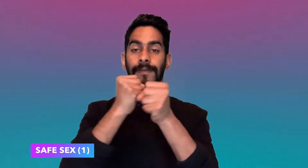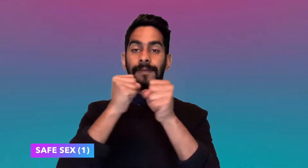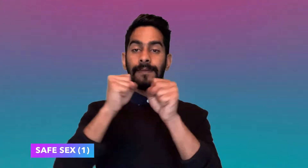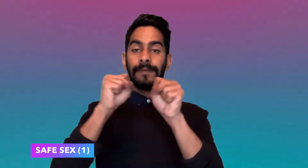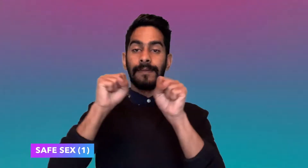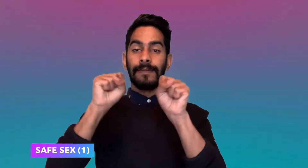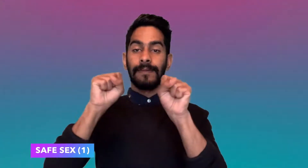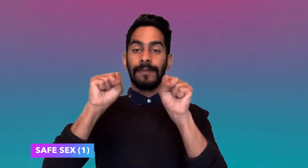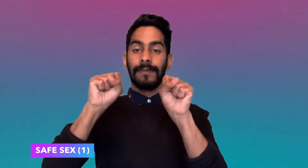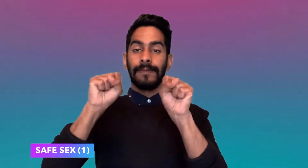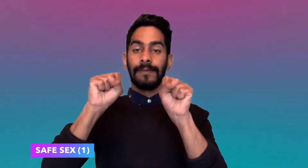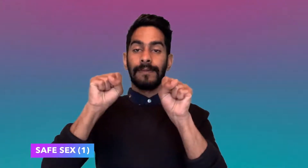safe,